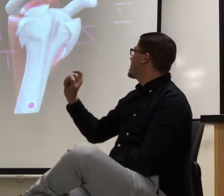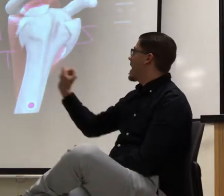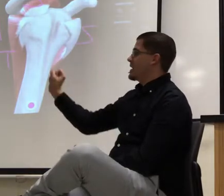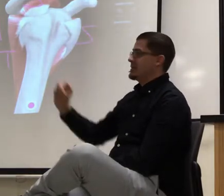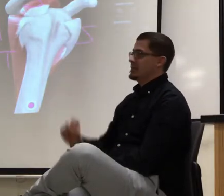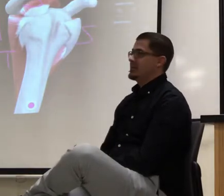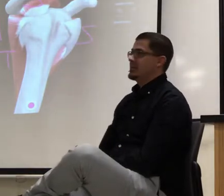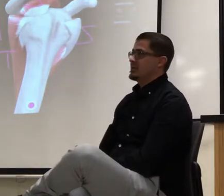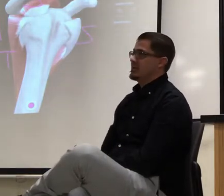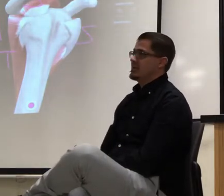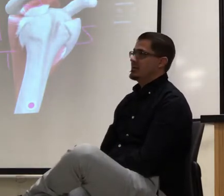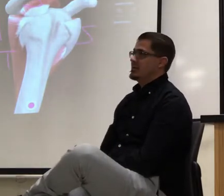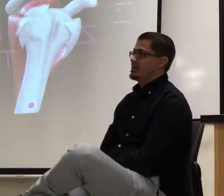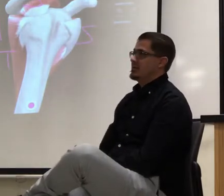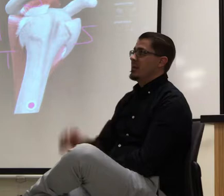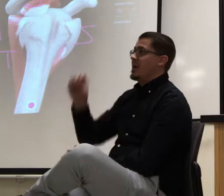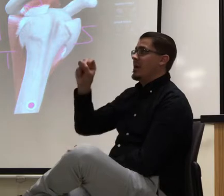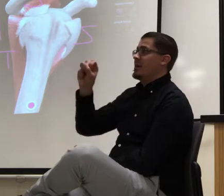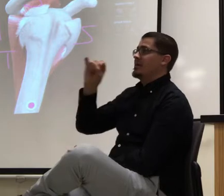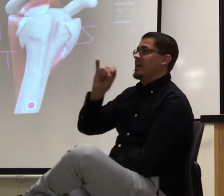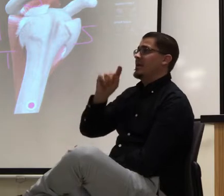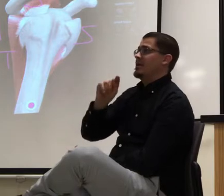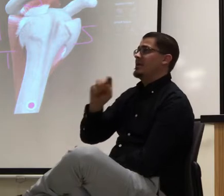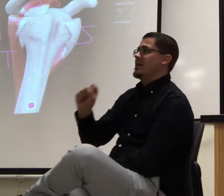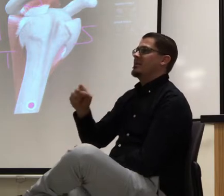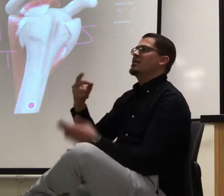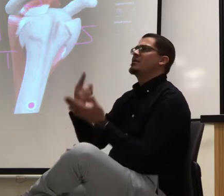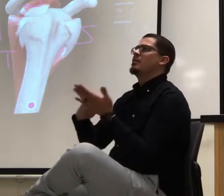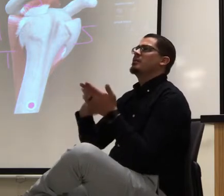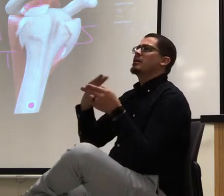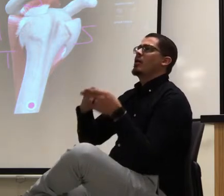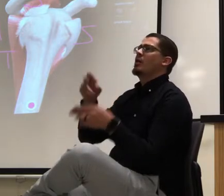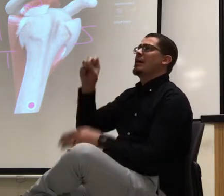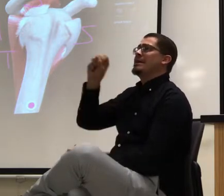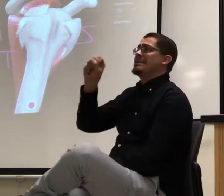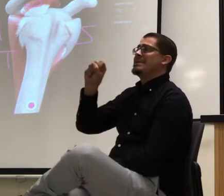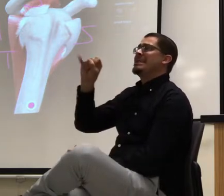S. Sometimes they call these the sits muscles.